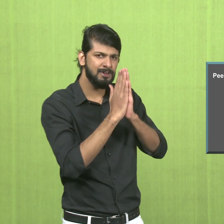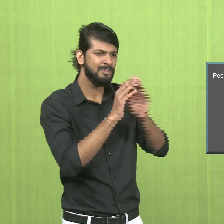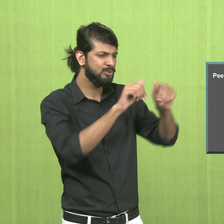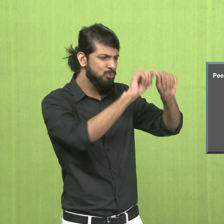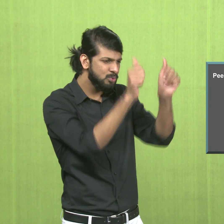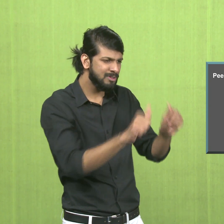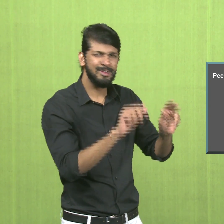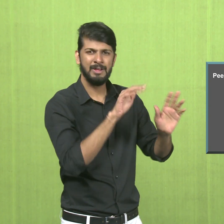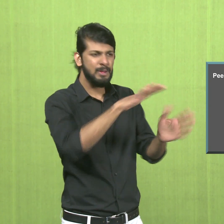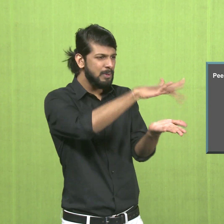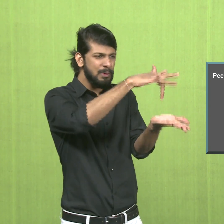people tree.